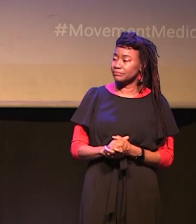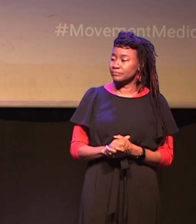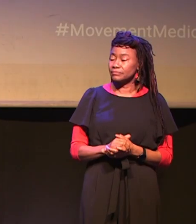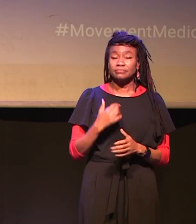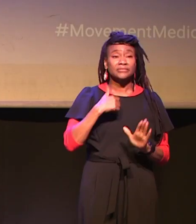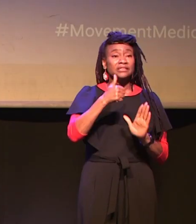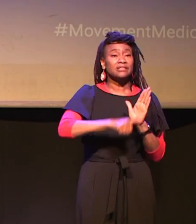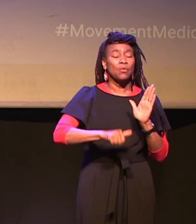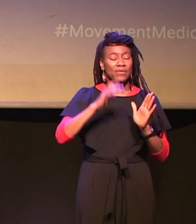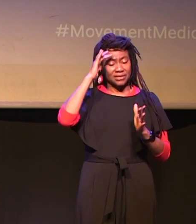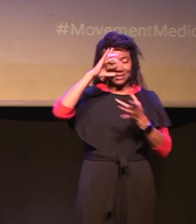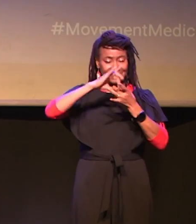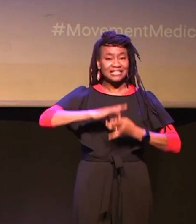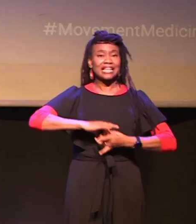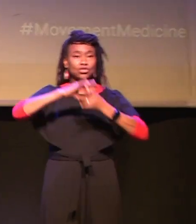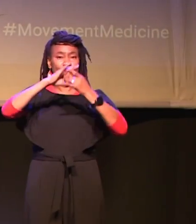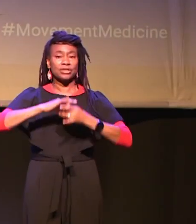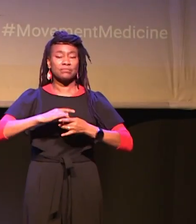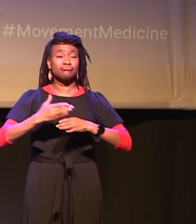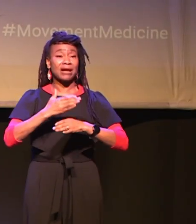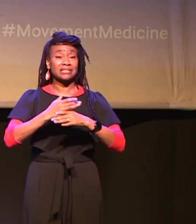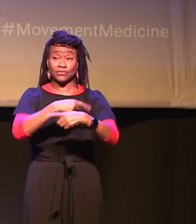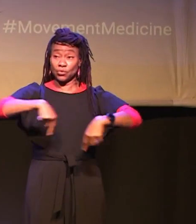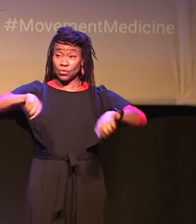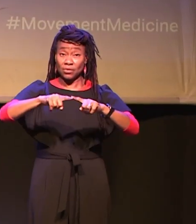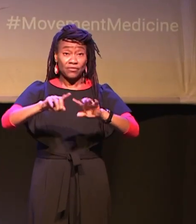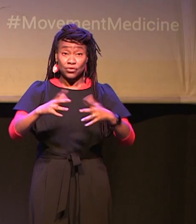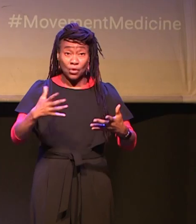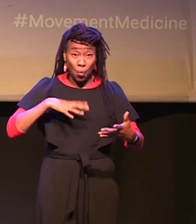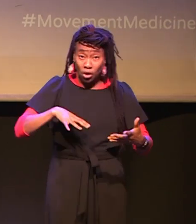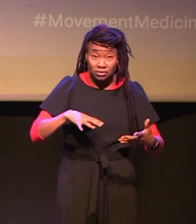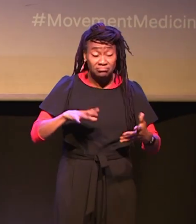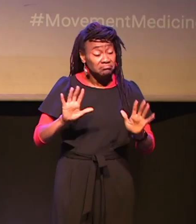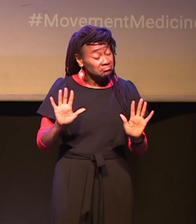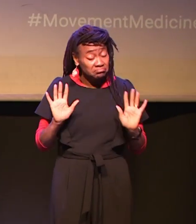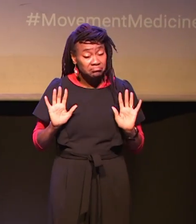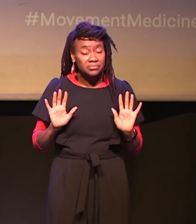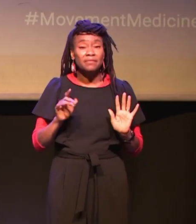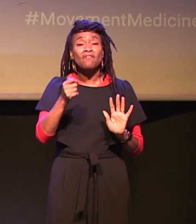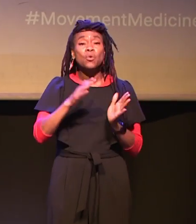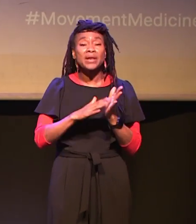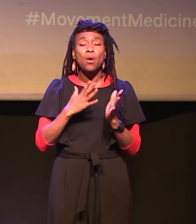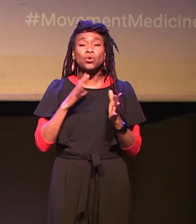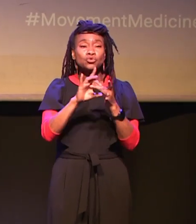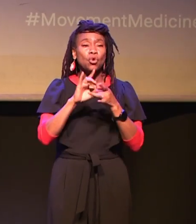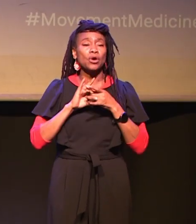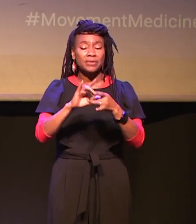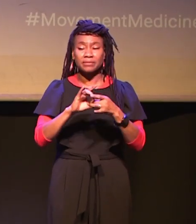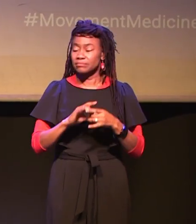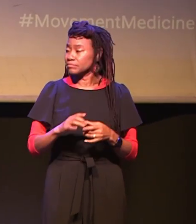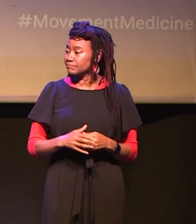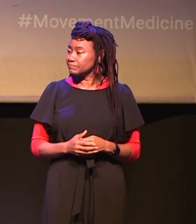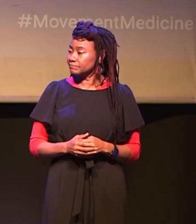We're going to start with a centering practice if you want to. If you don't want to, just hang out the next few minutes. Because it's tight in